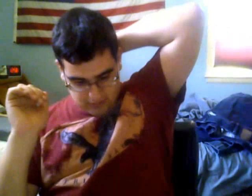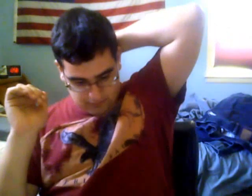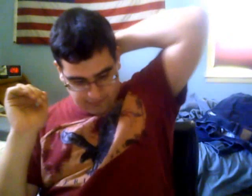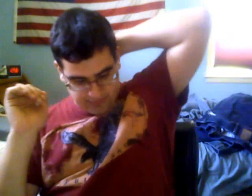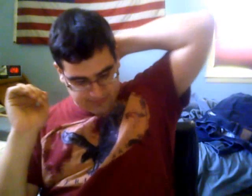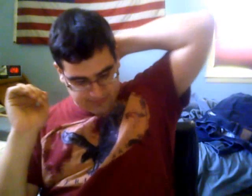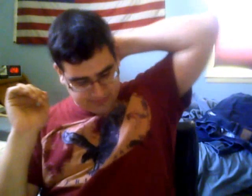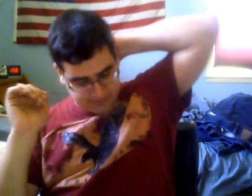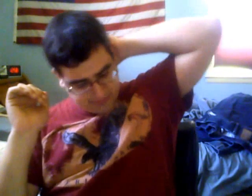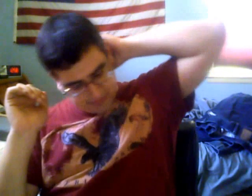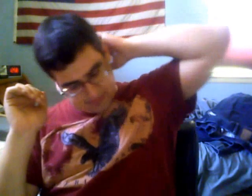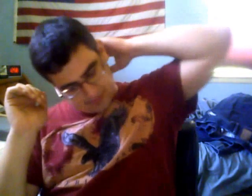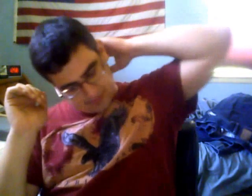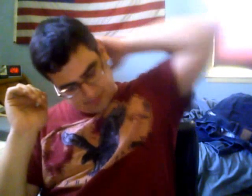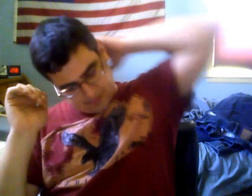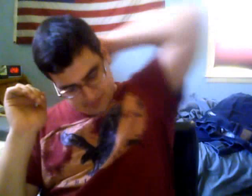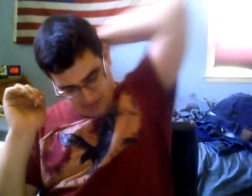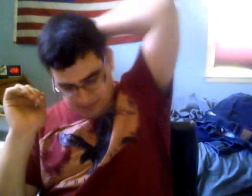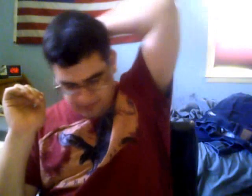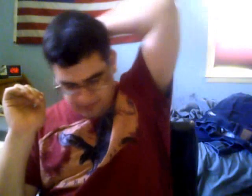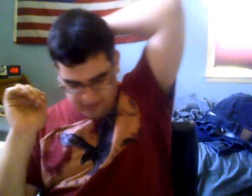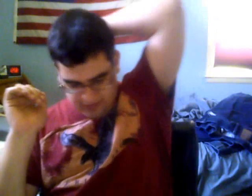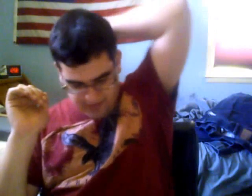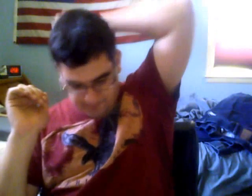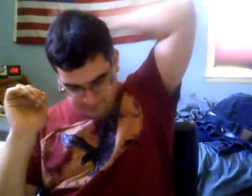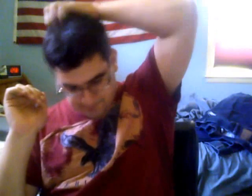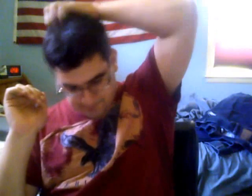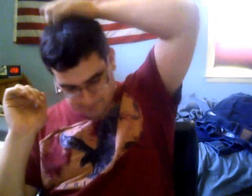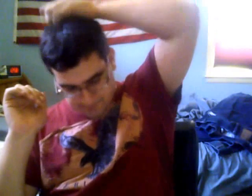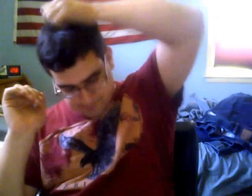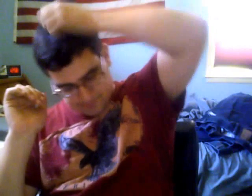With this, it was really